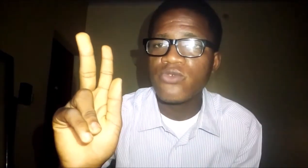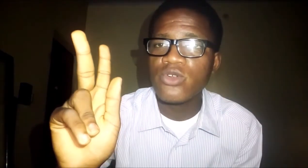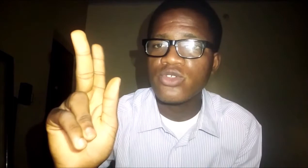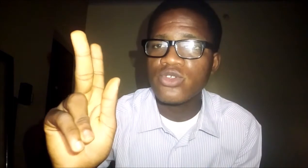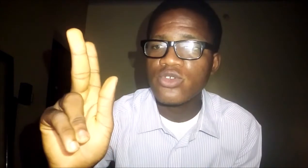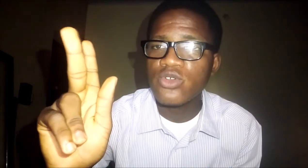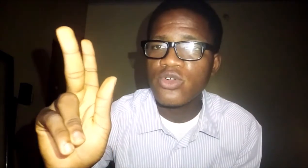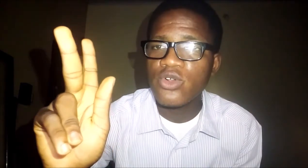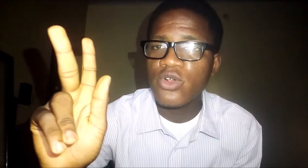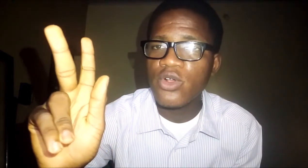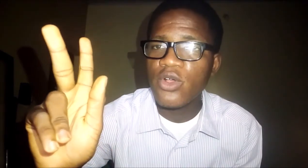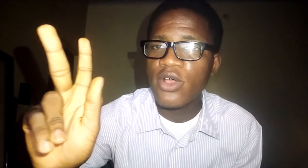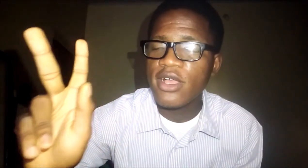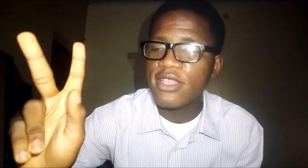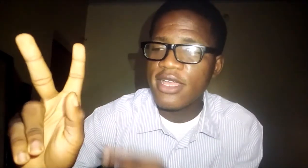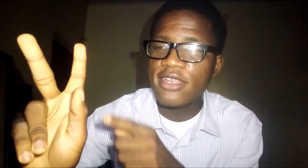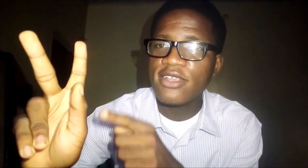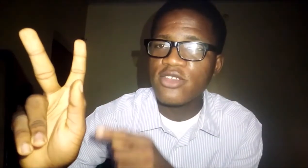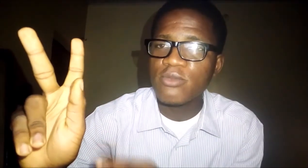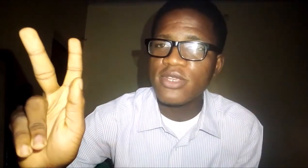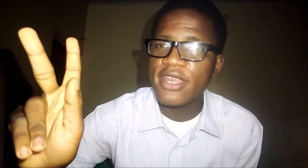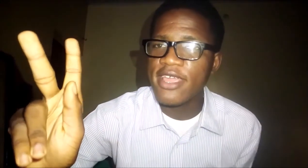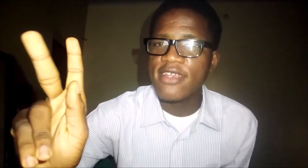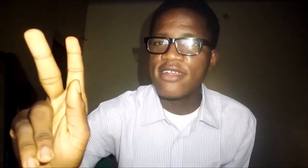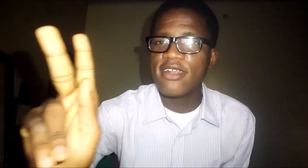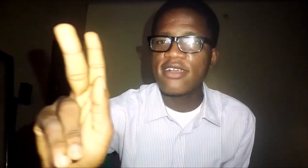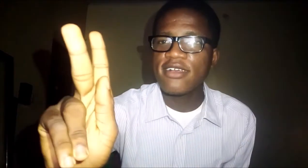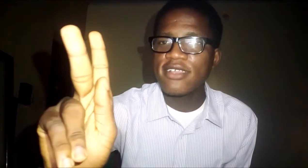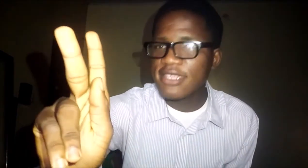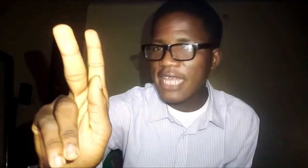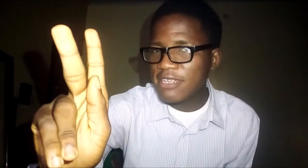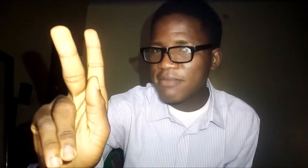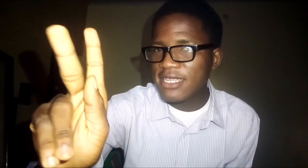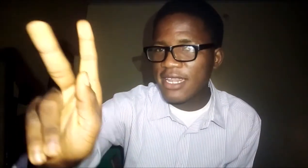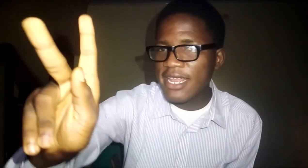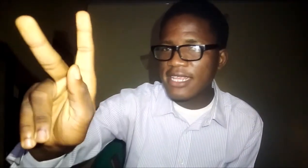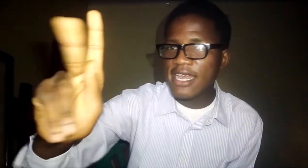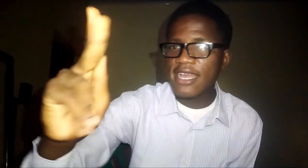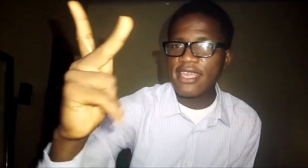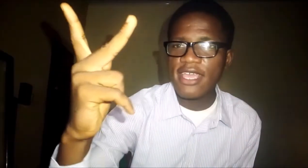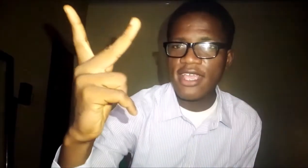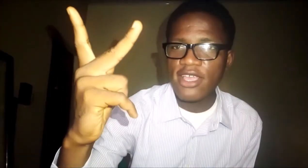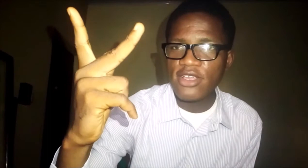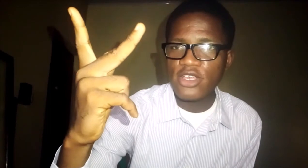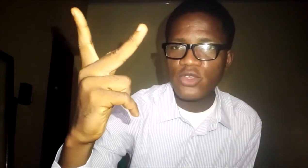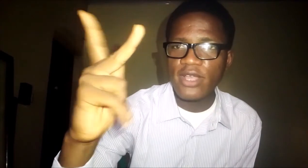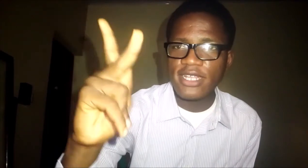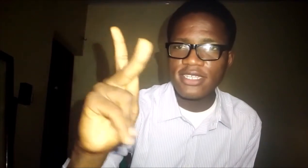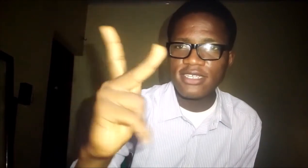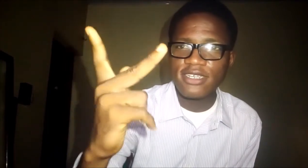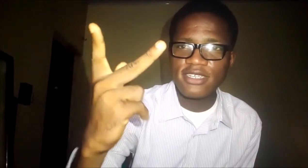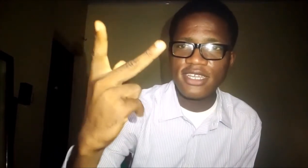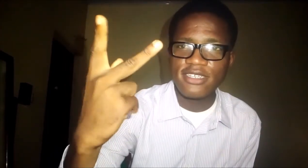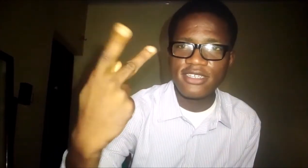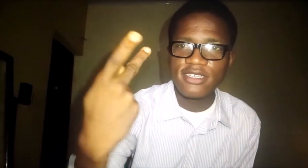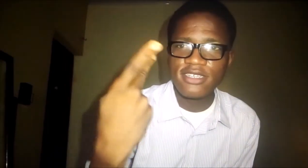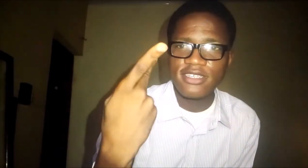front. Then you put it here. That makes the letter K. So look at it. Just this.